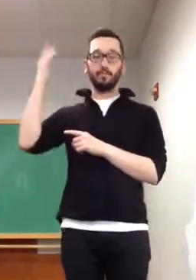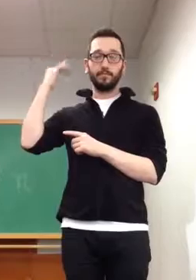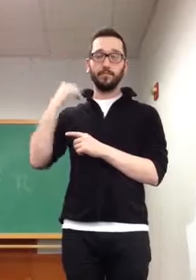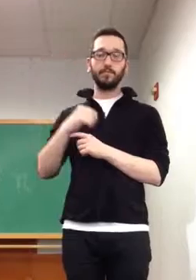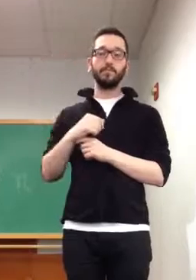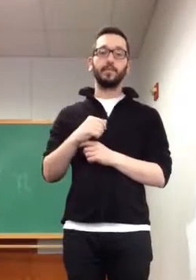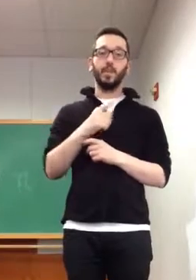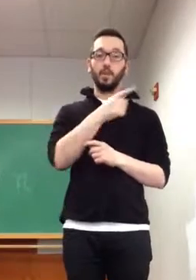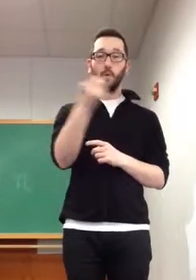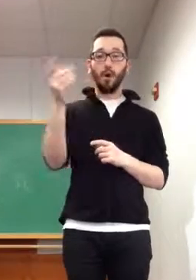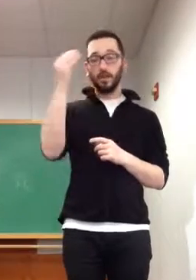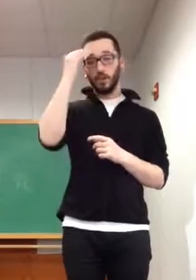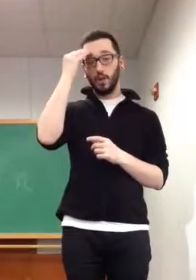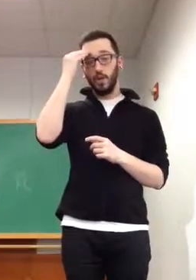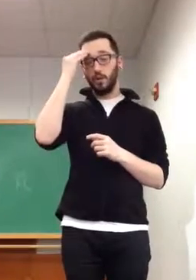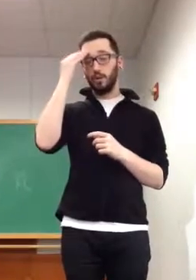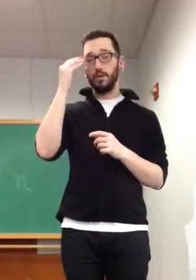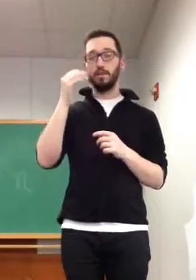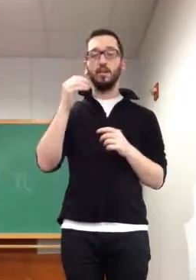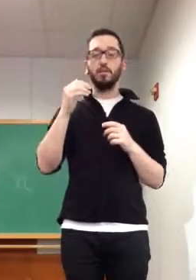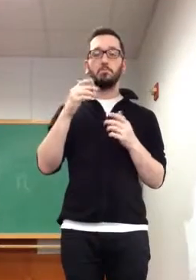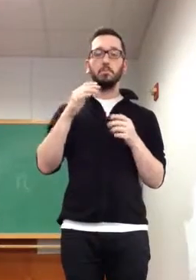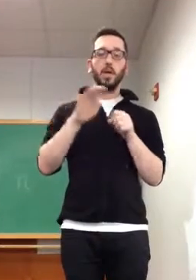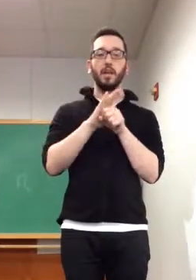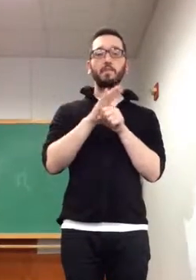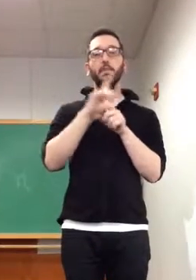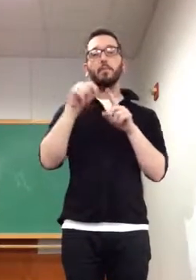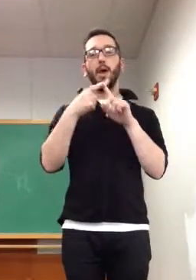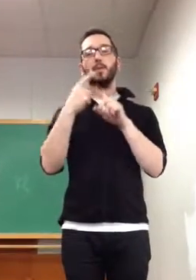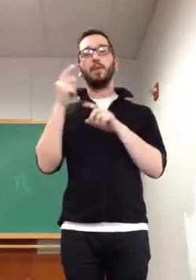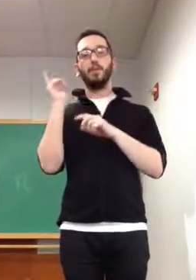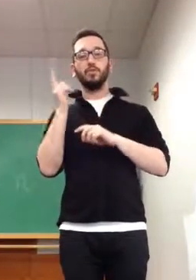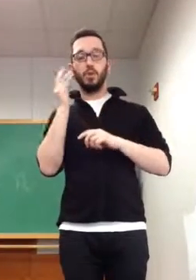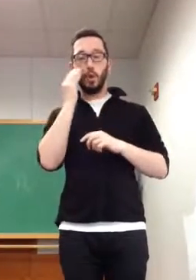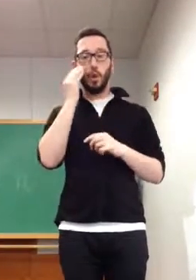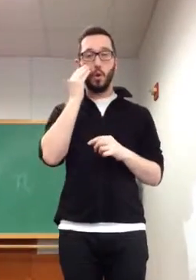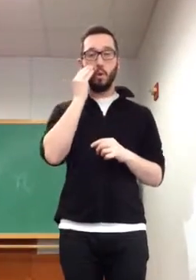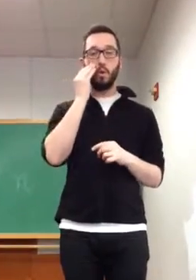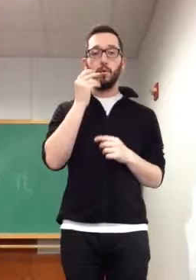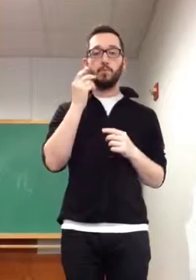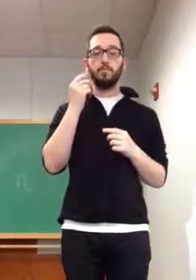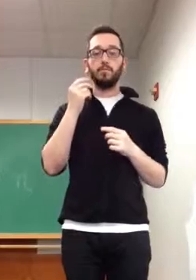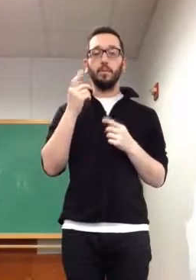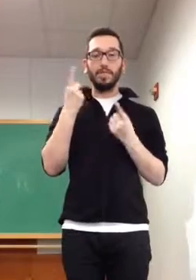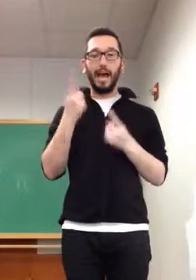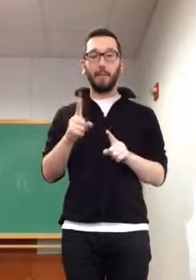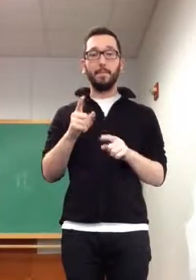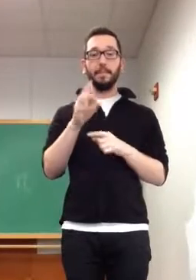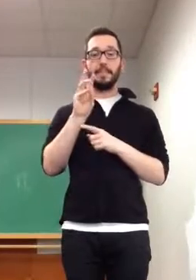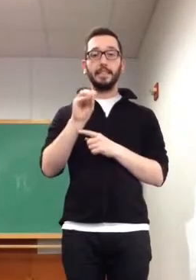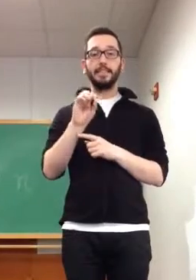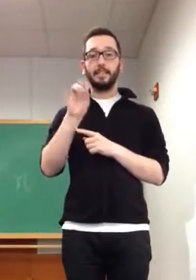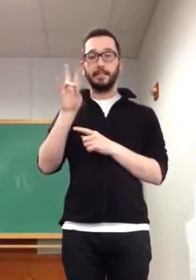you all know enough about history to know that we had a profoundly transforming civil rights